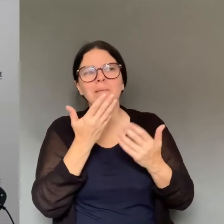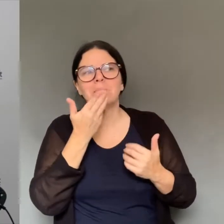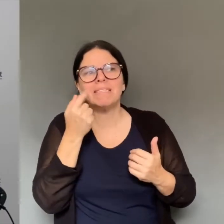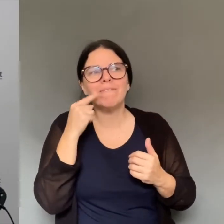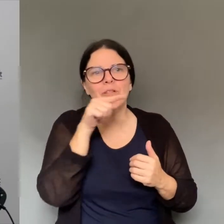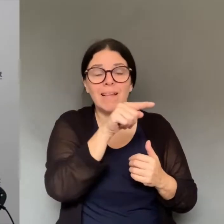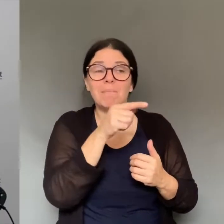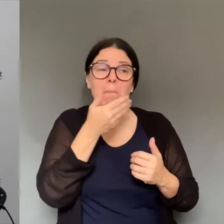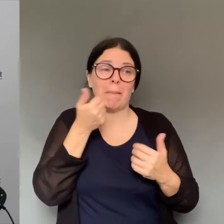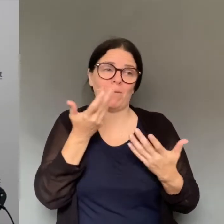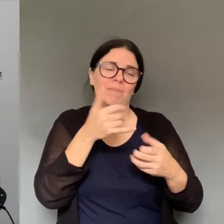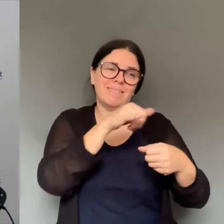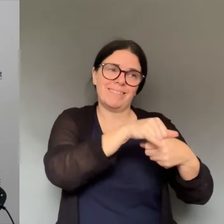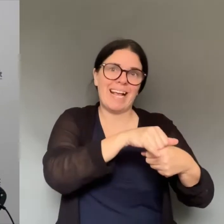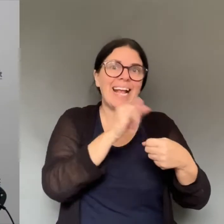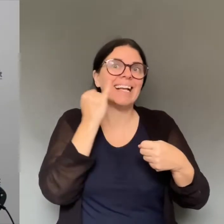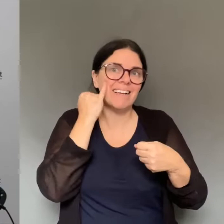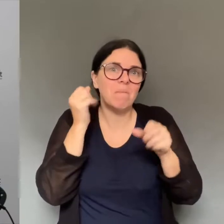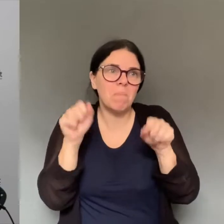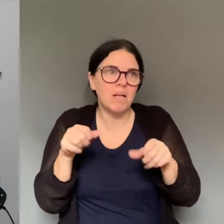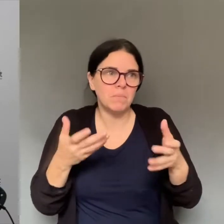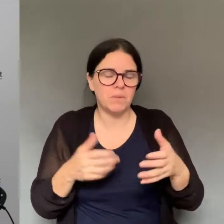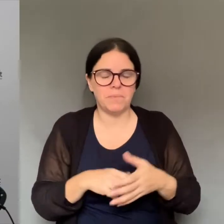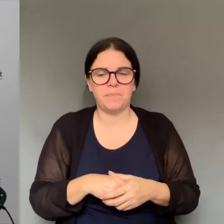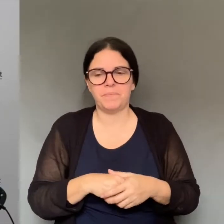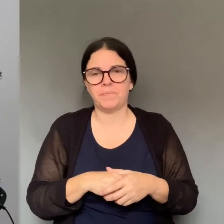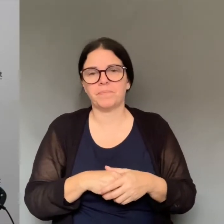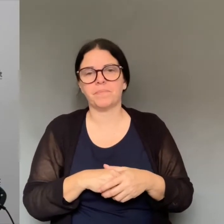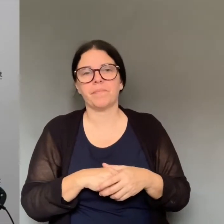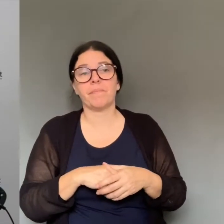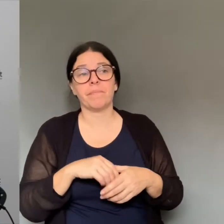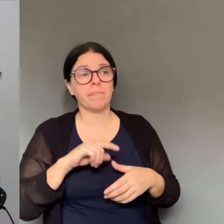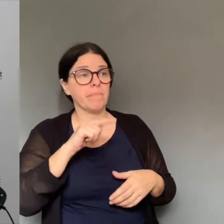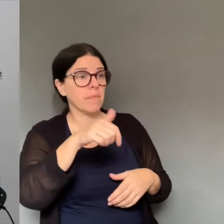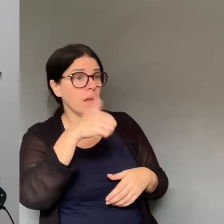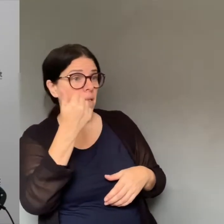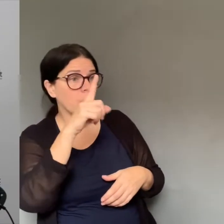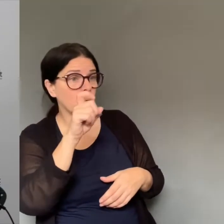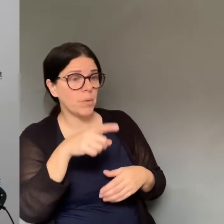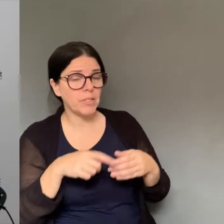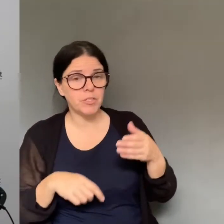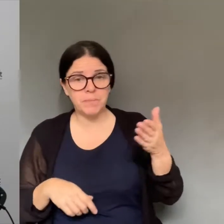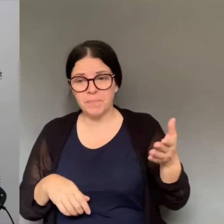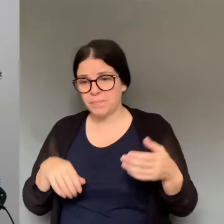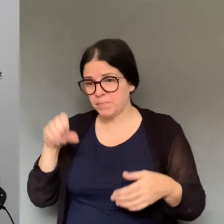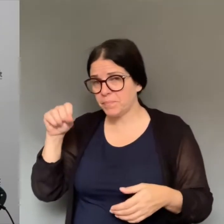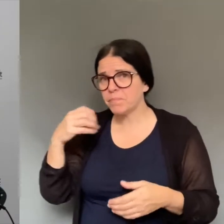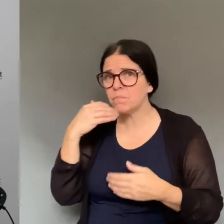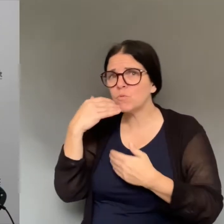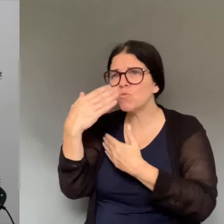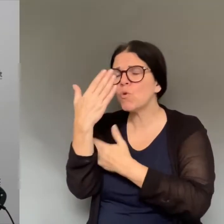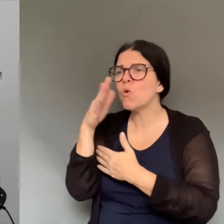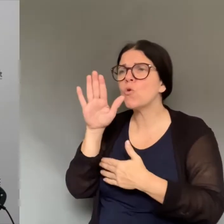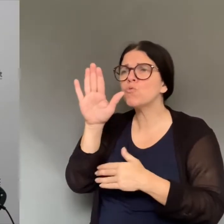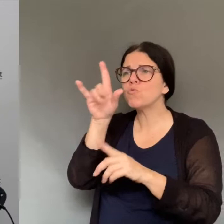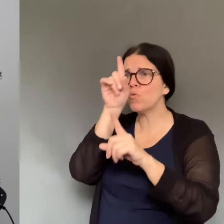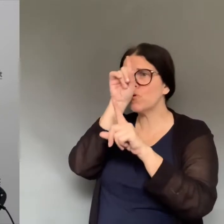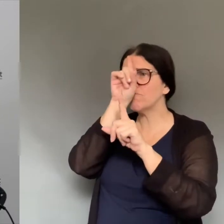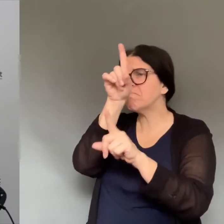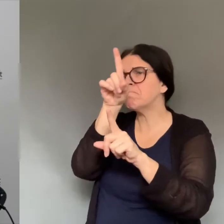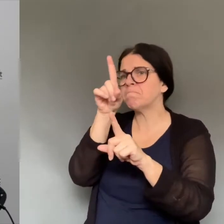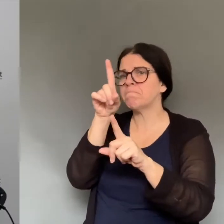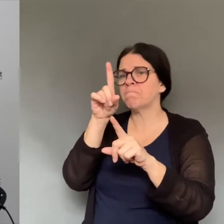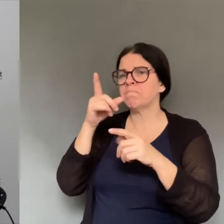Yes, good morning. I'm wondering, are there benchmarks that the health unit has before you're going to recommend